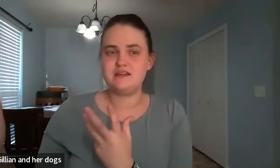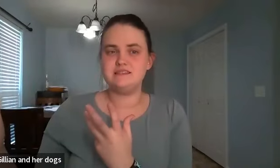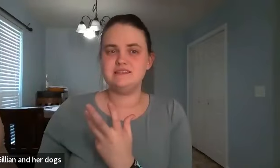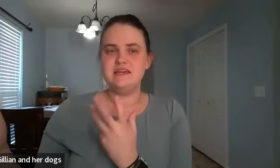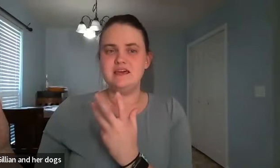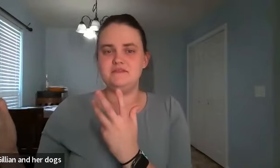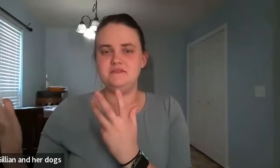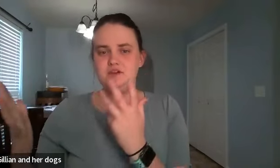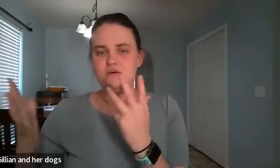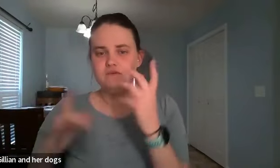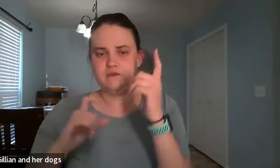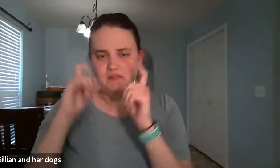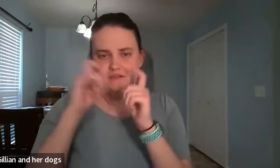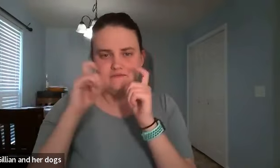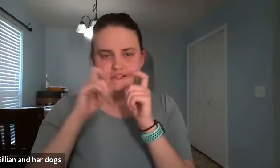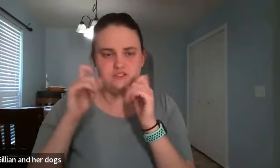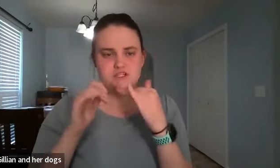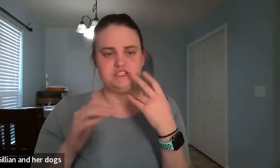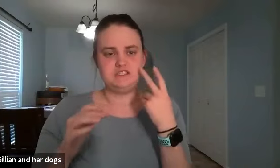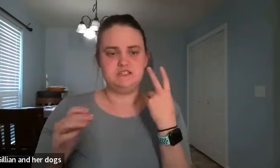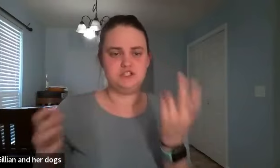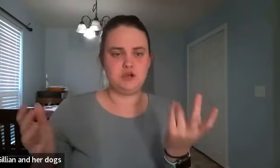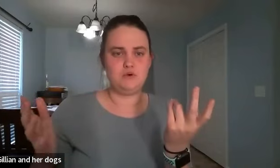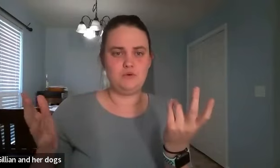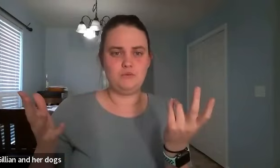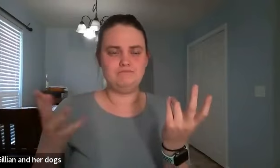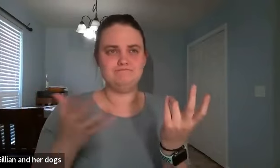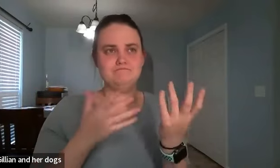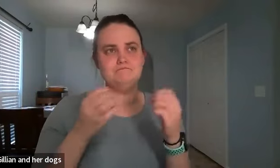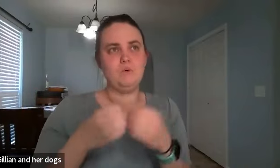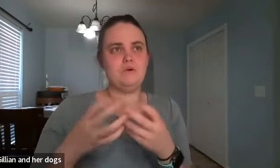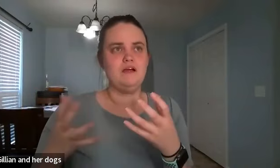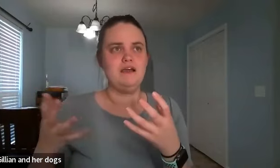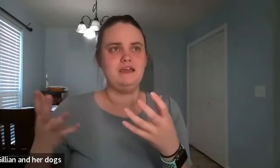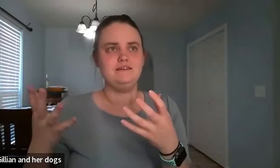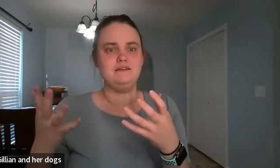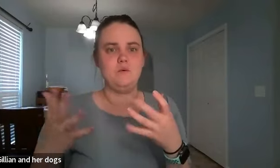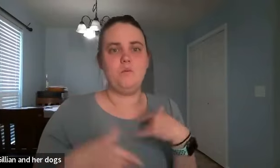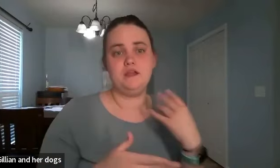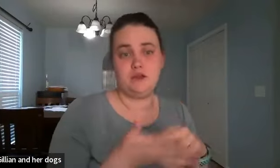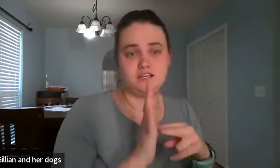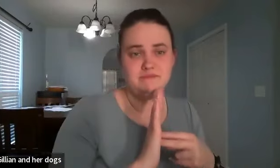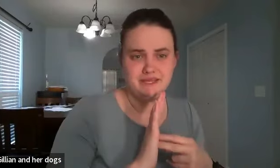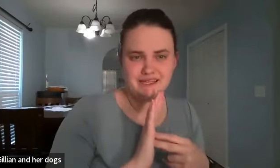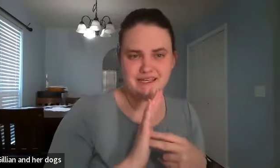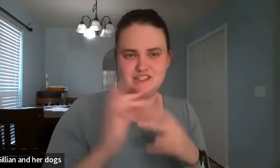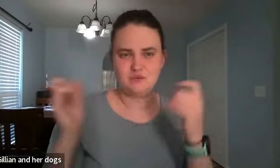because, you know, they rely on the facial expressions to show more like what you're actually meaning. And so when